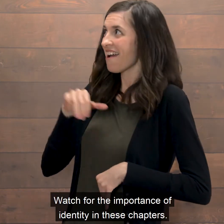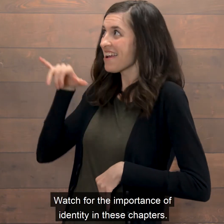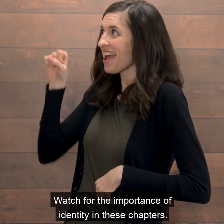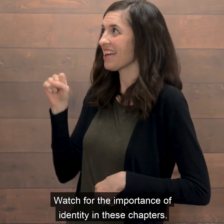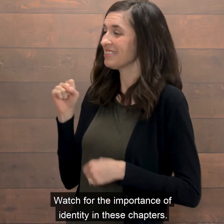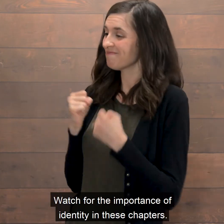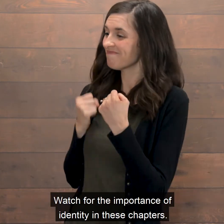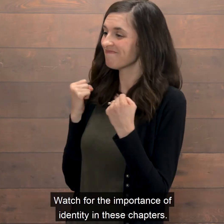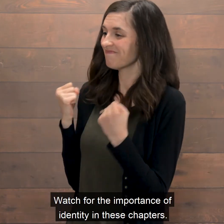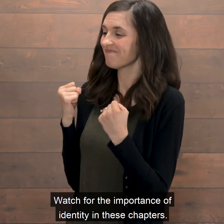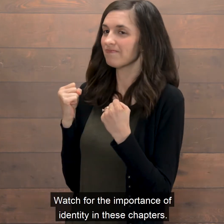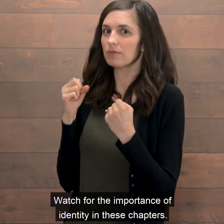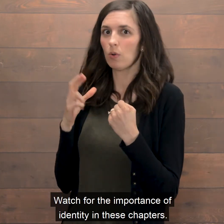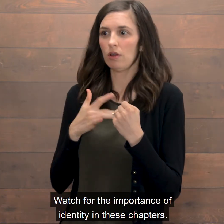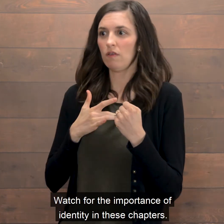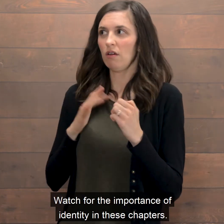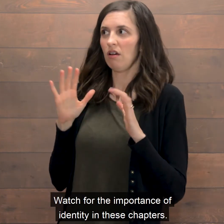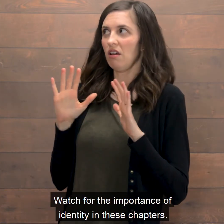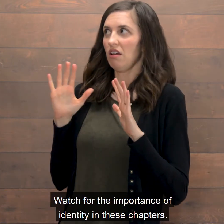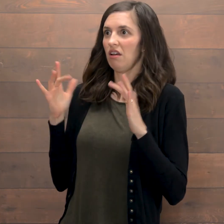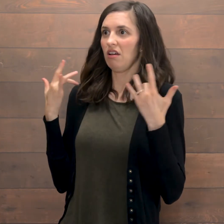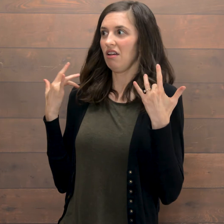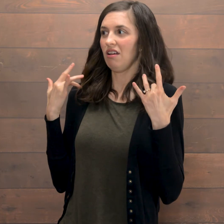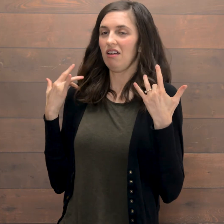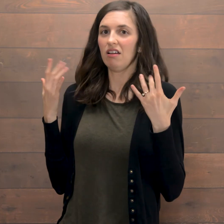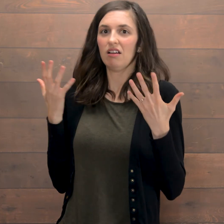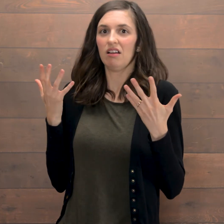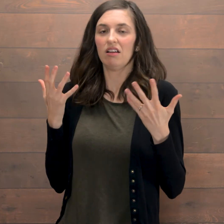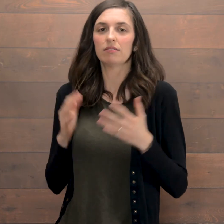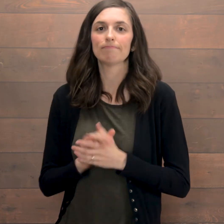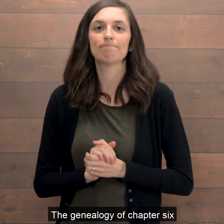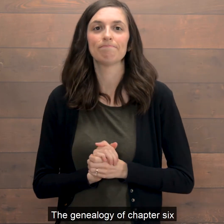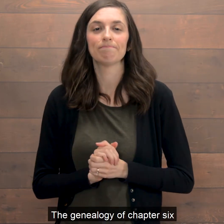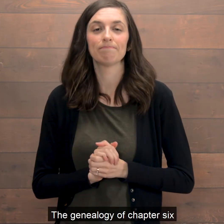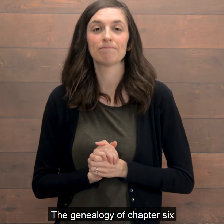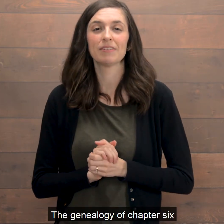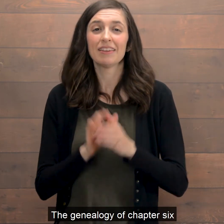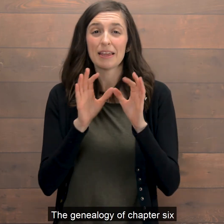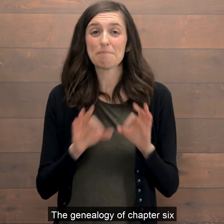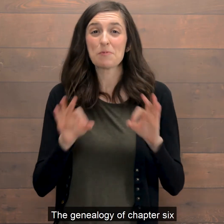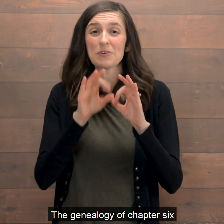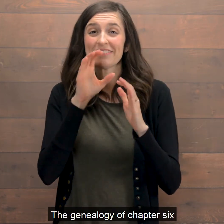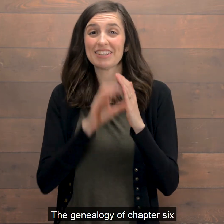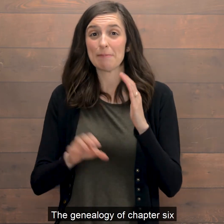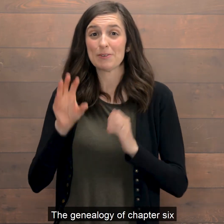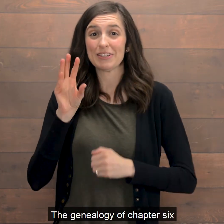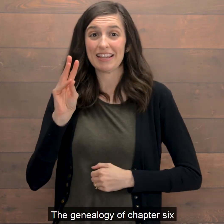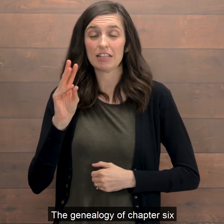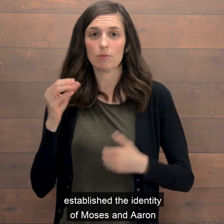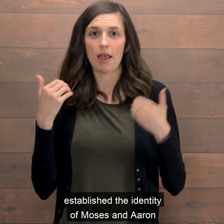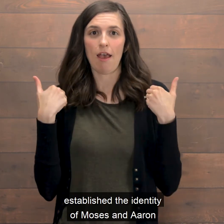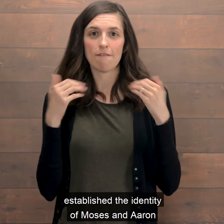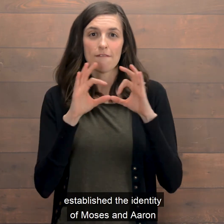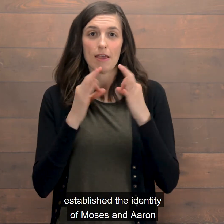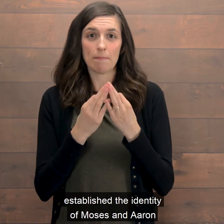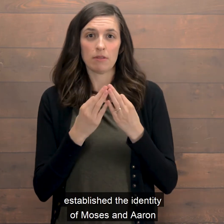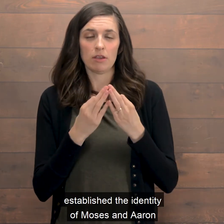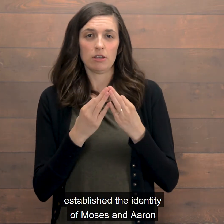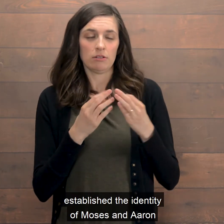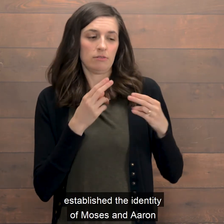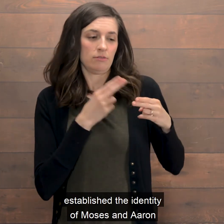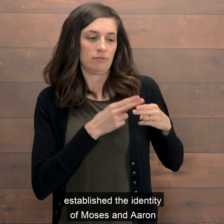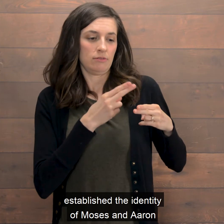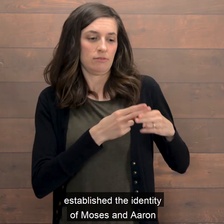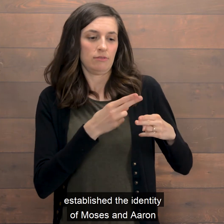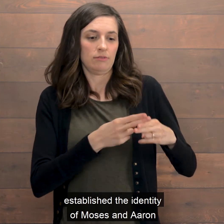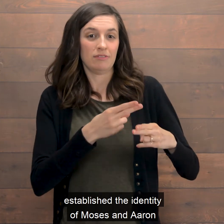Watch for the importance of identity in these chapters. The genealogy of chapter 6 established the